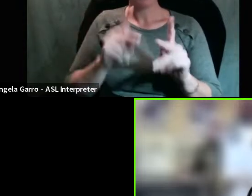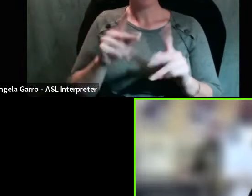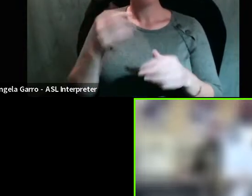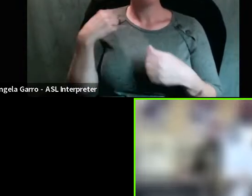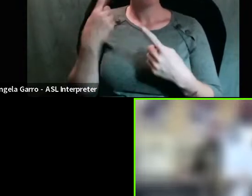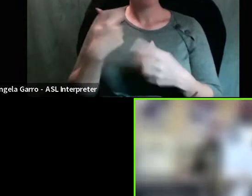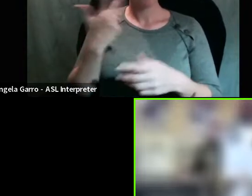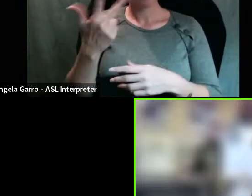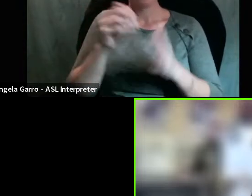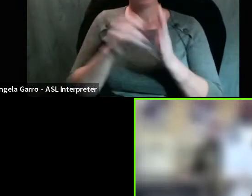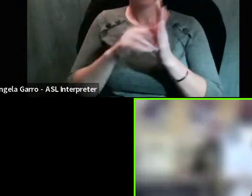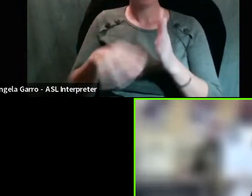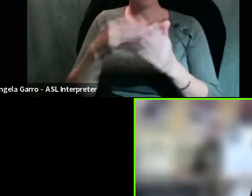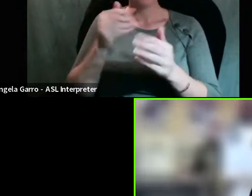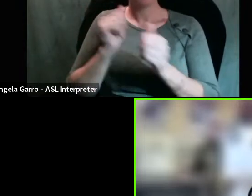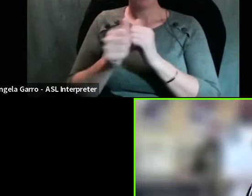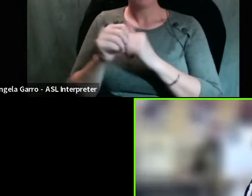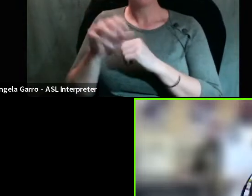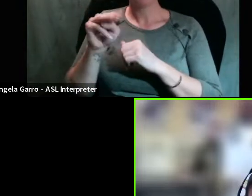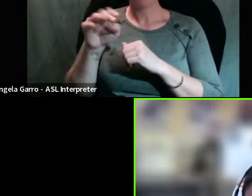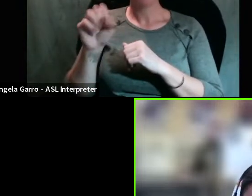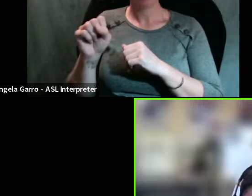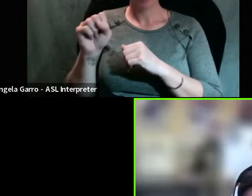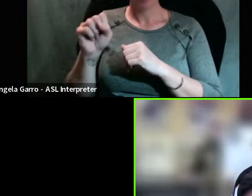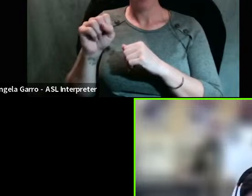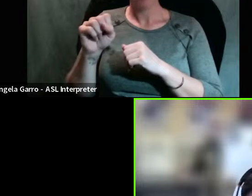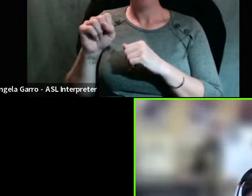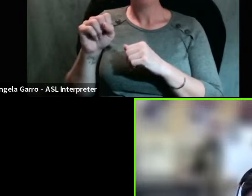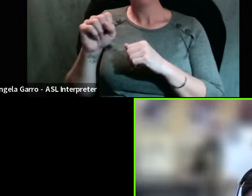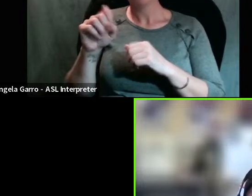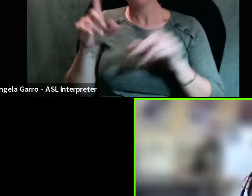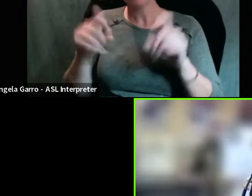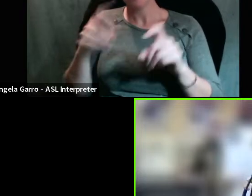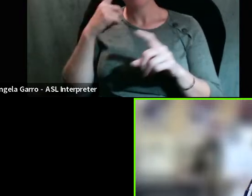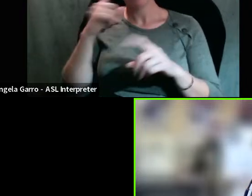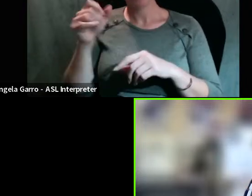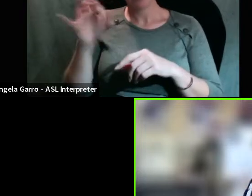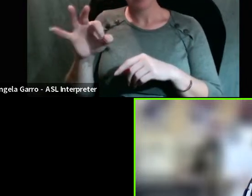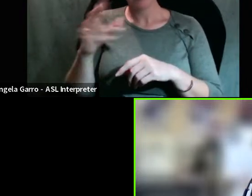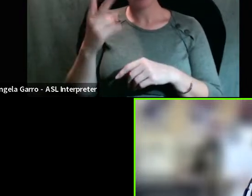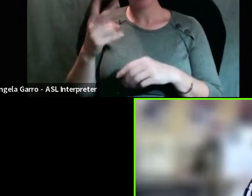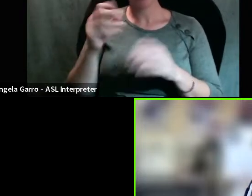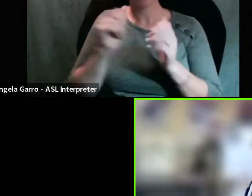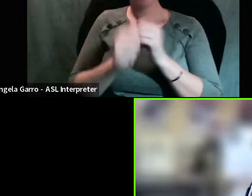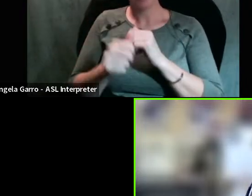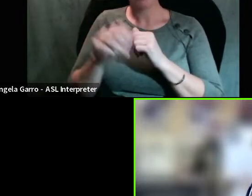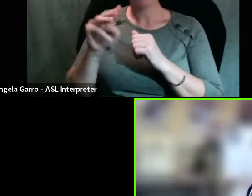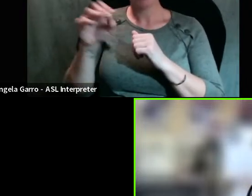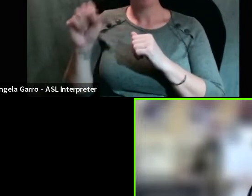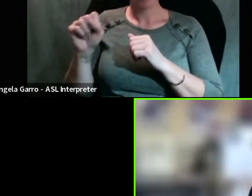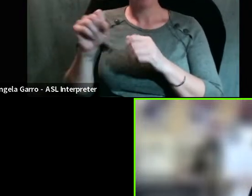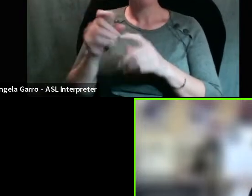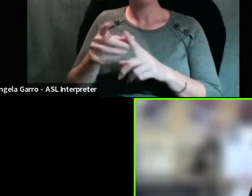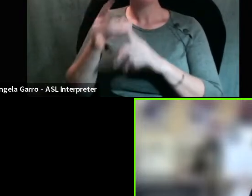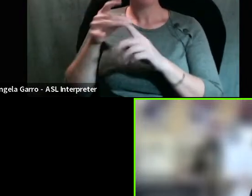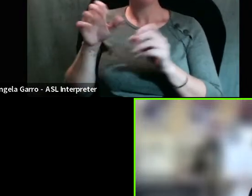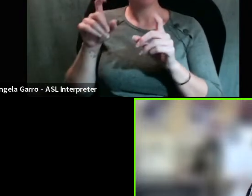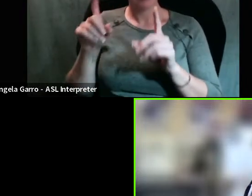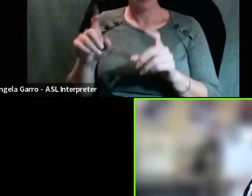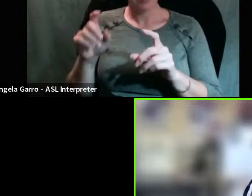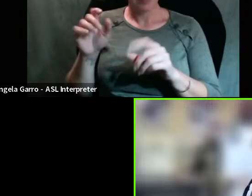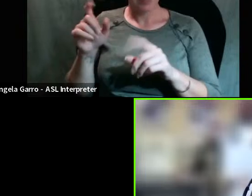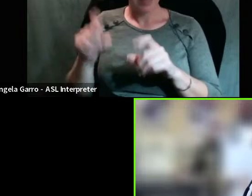students pass our Microsoft Specialist Exam in Excel for 2019, and 2 students passed the Microsoft Specialist Exam of Word